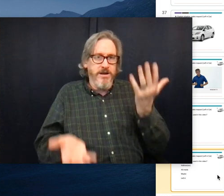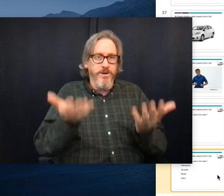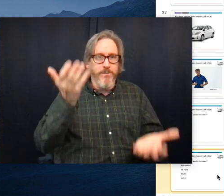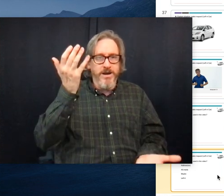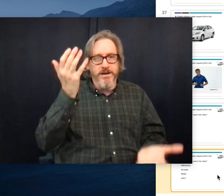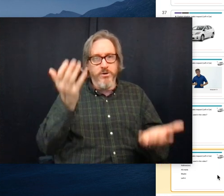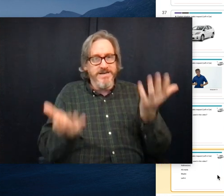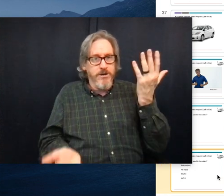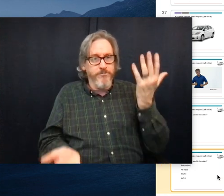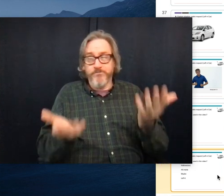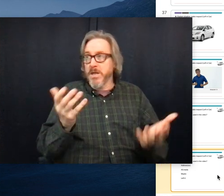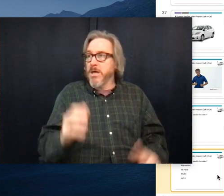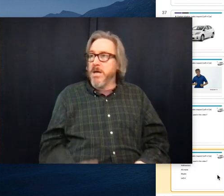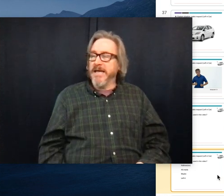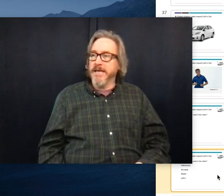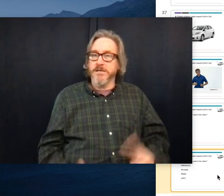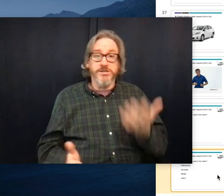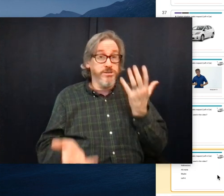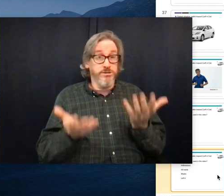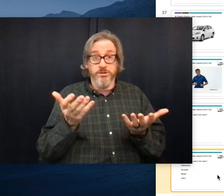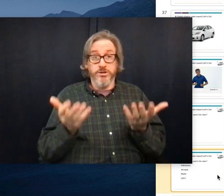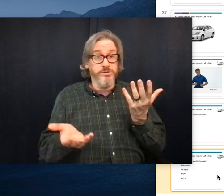So again, try to sign.